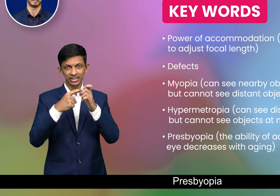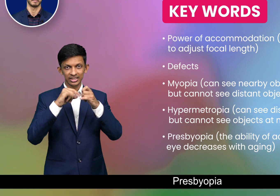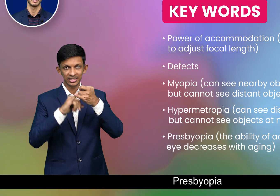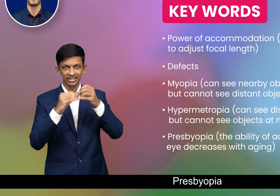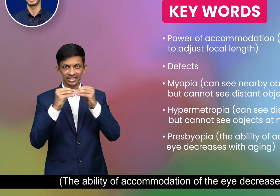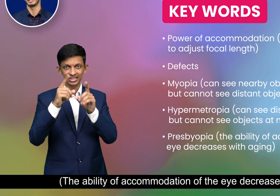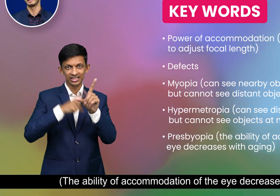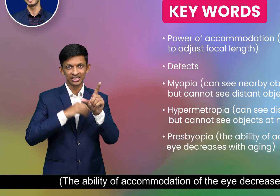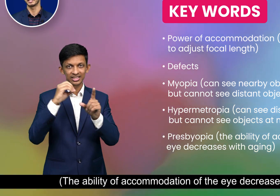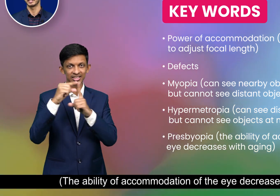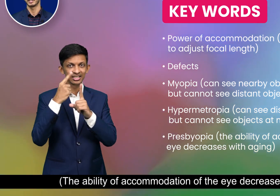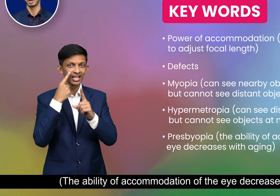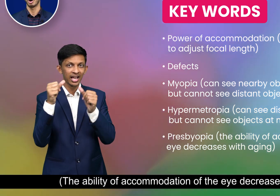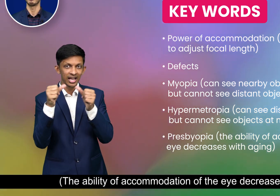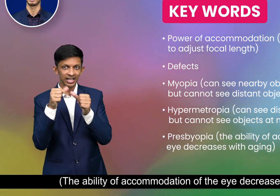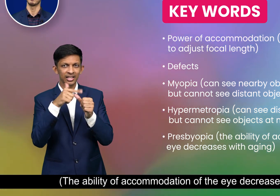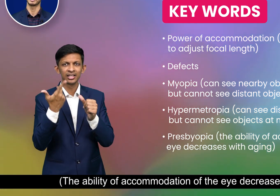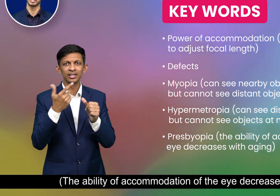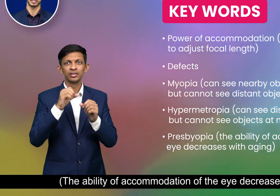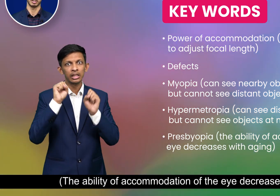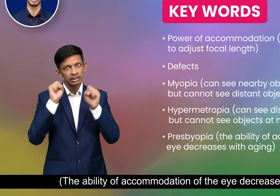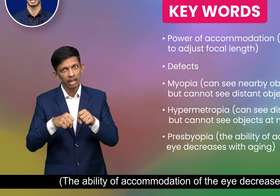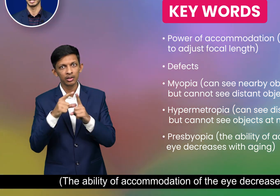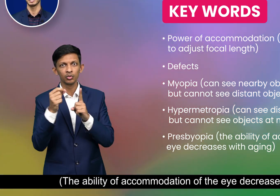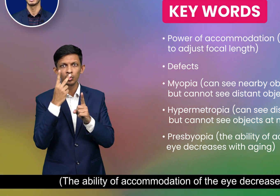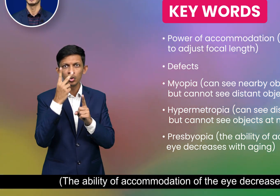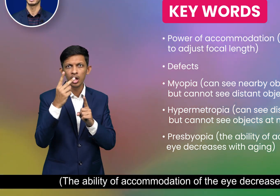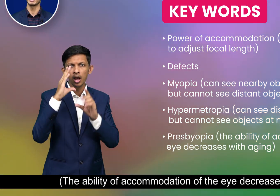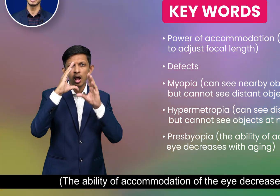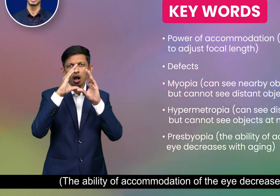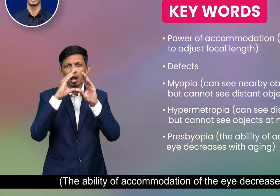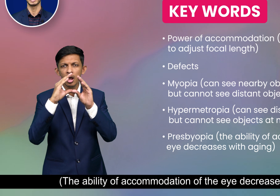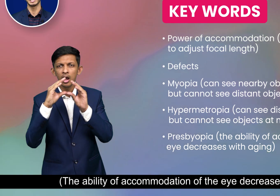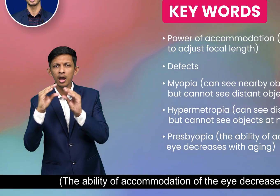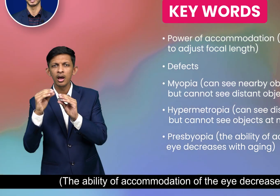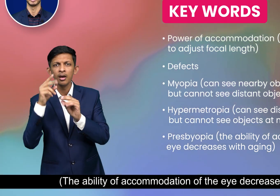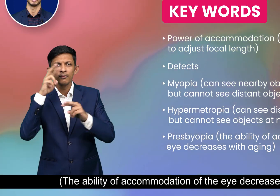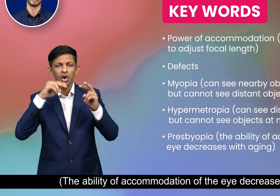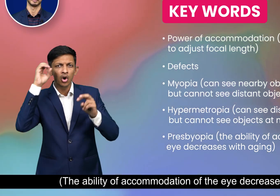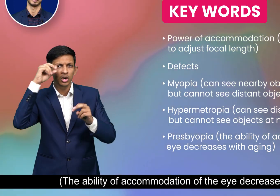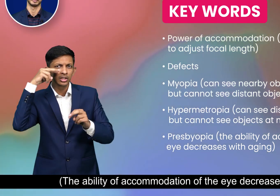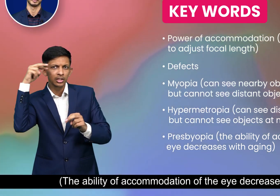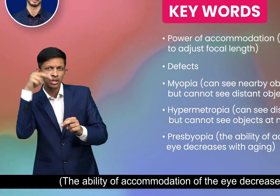Presbyopia, the ability of accommodation of the eye decreases with aging.